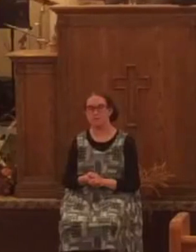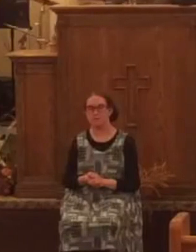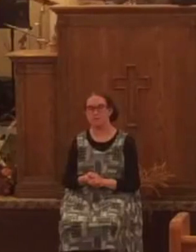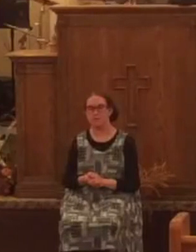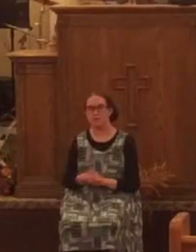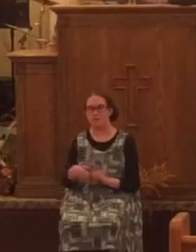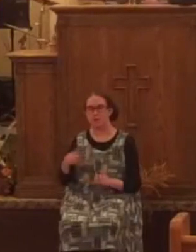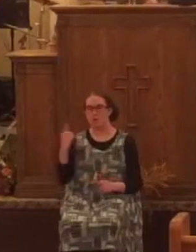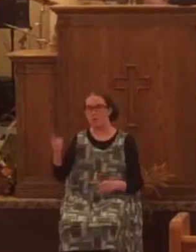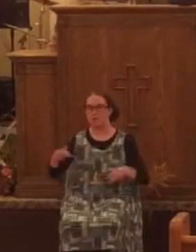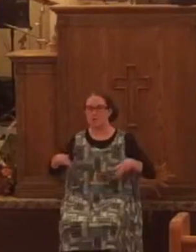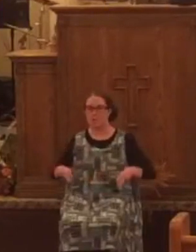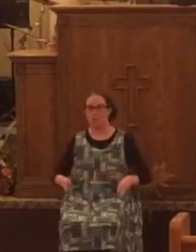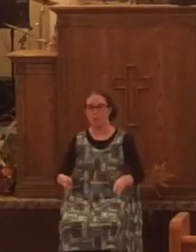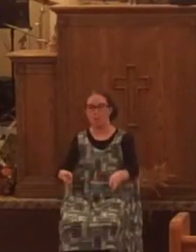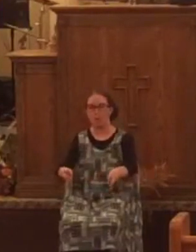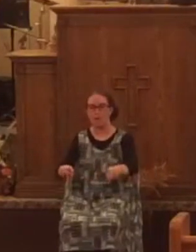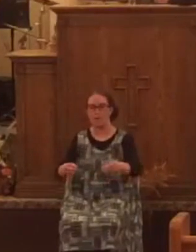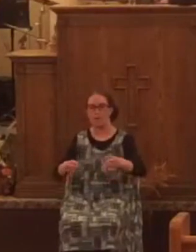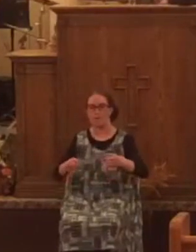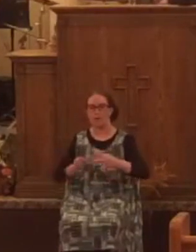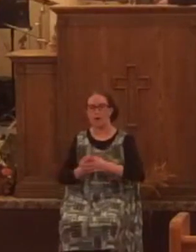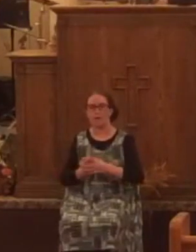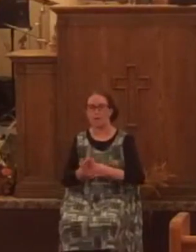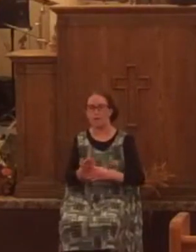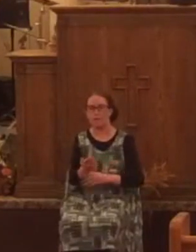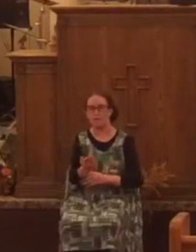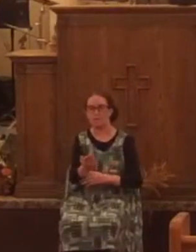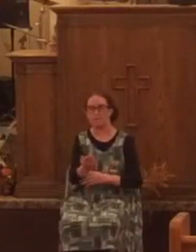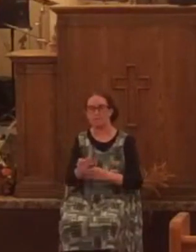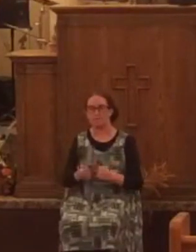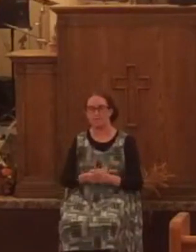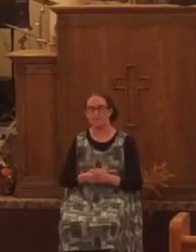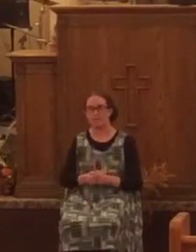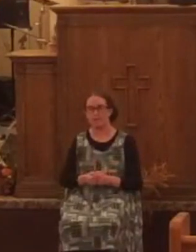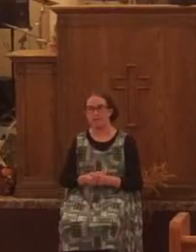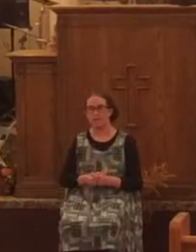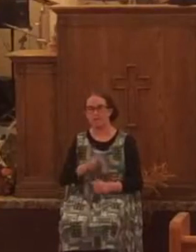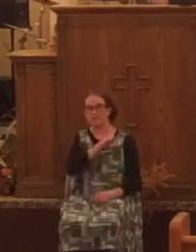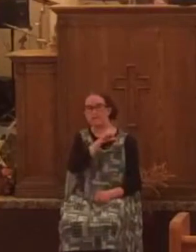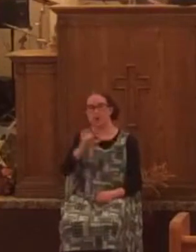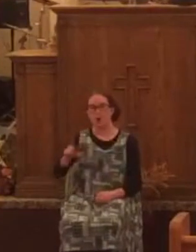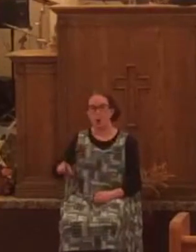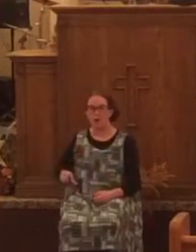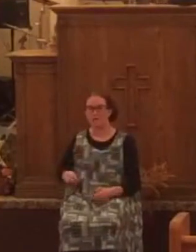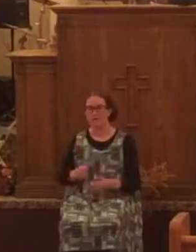the only way we got through it was him.